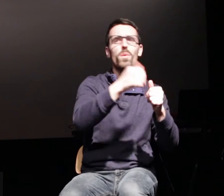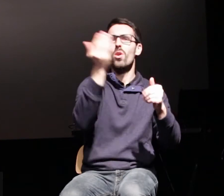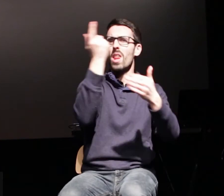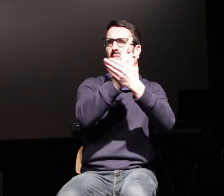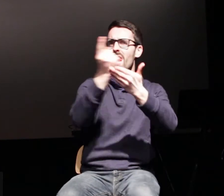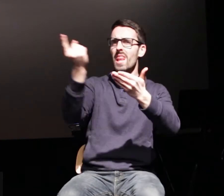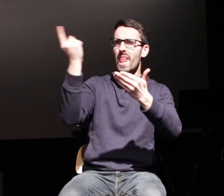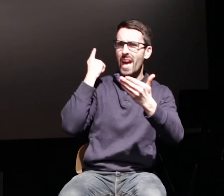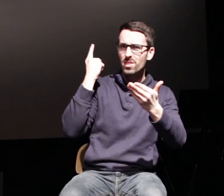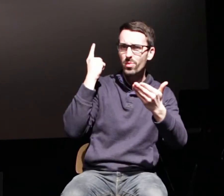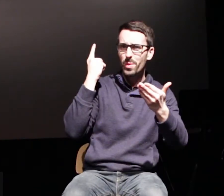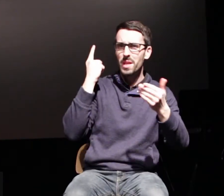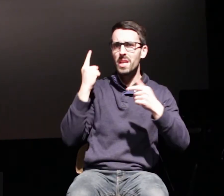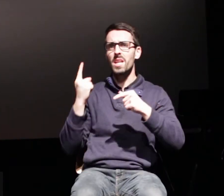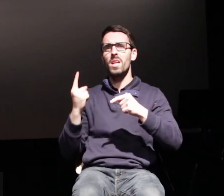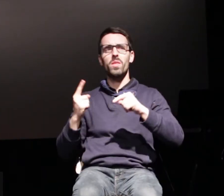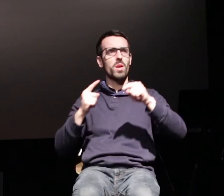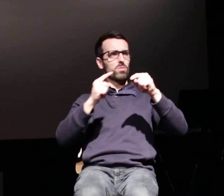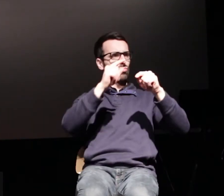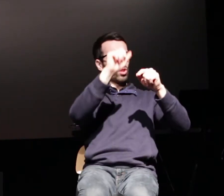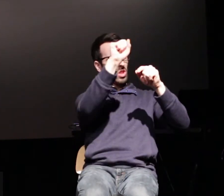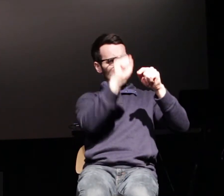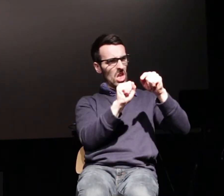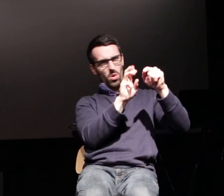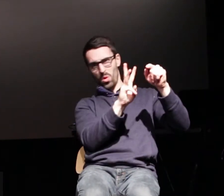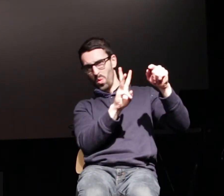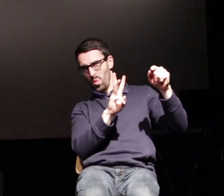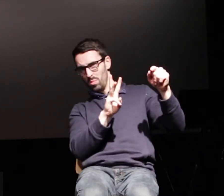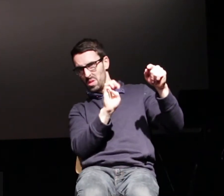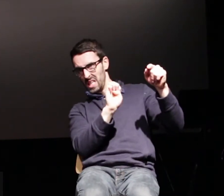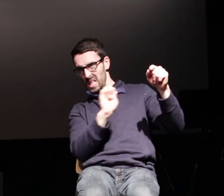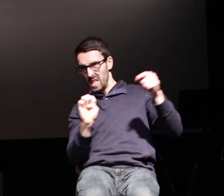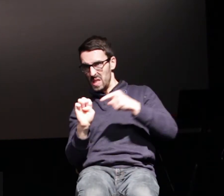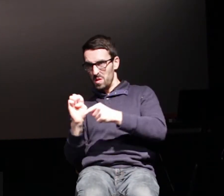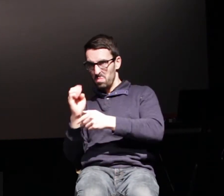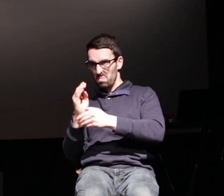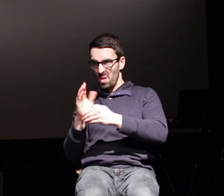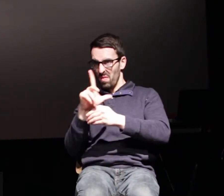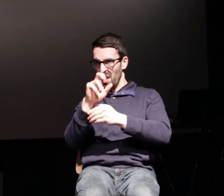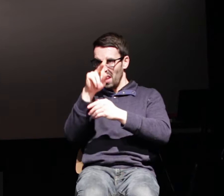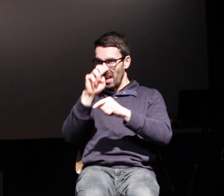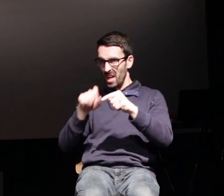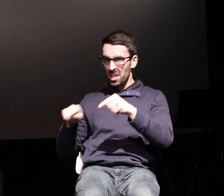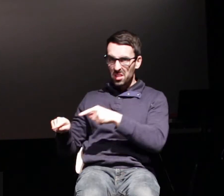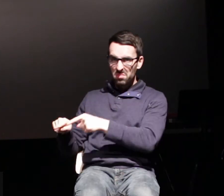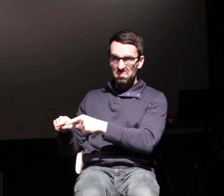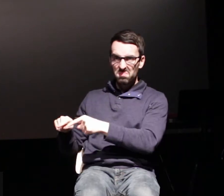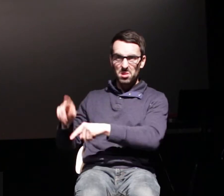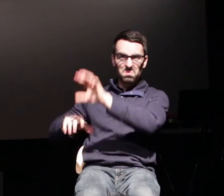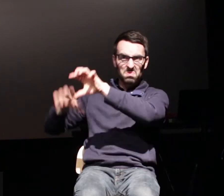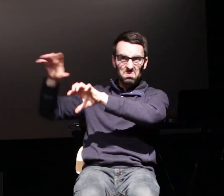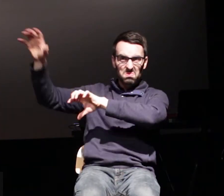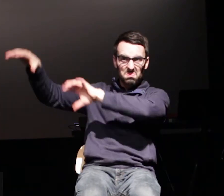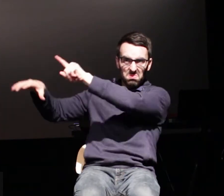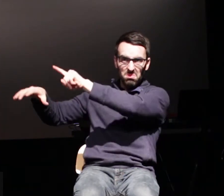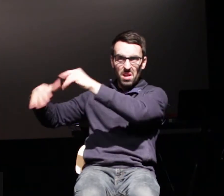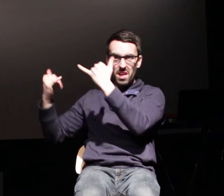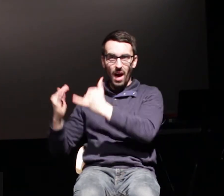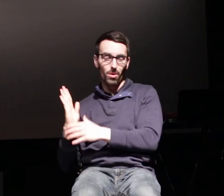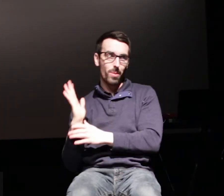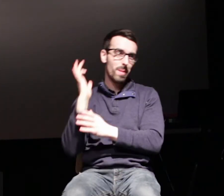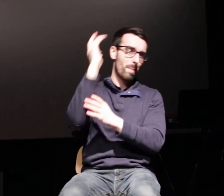going back to Capernaum, to his hometown, where a large crowd gathered around him on the shore. Then a leader of the